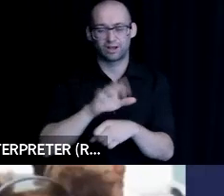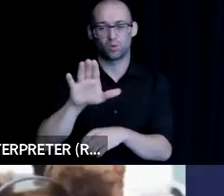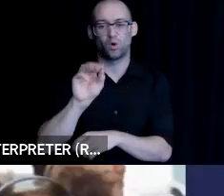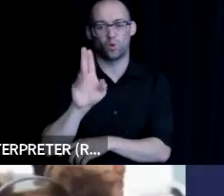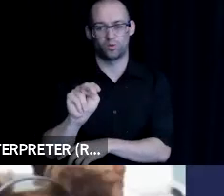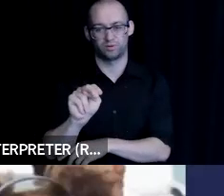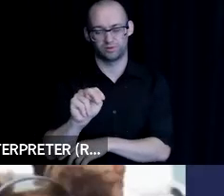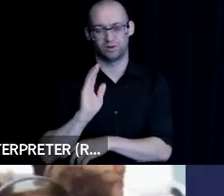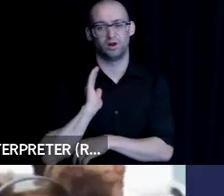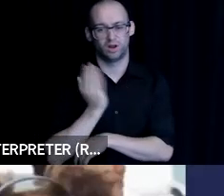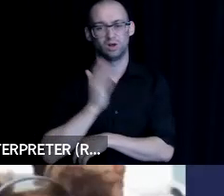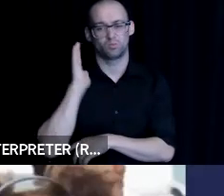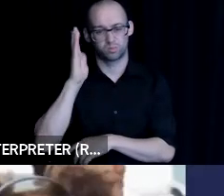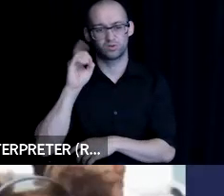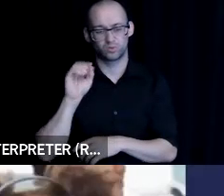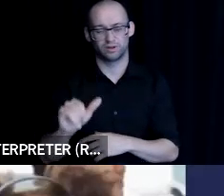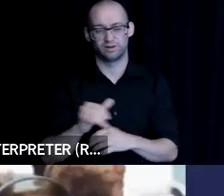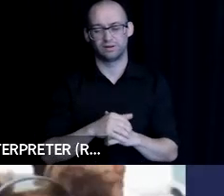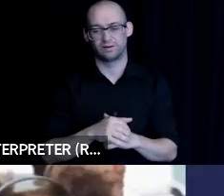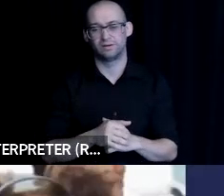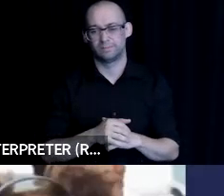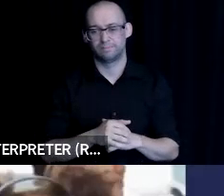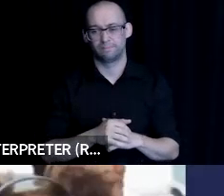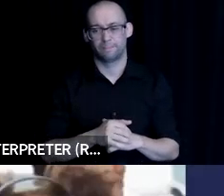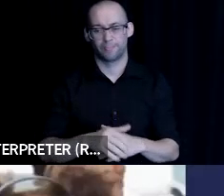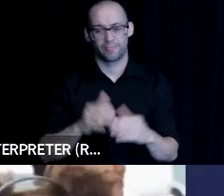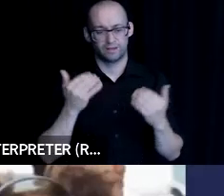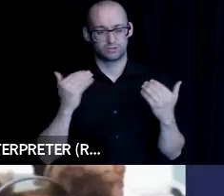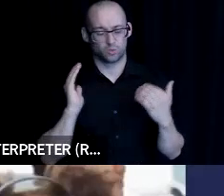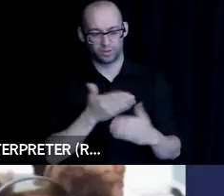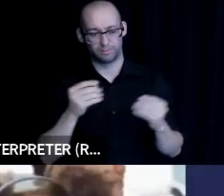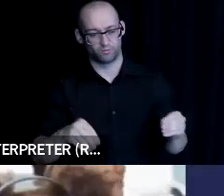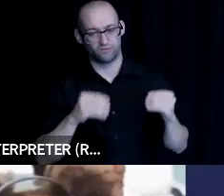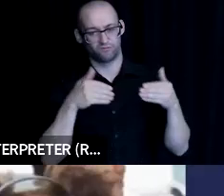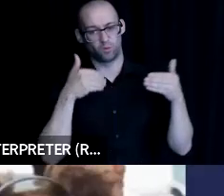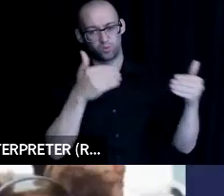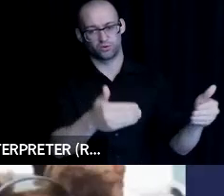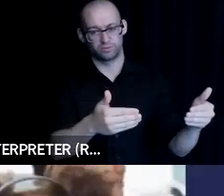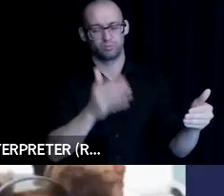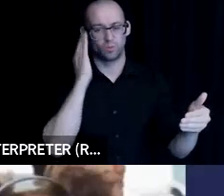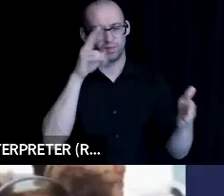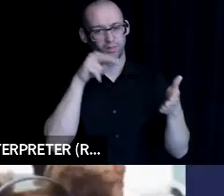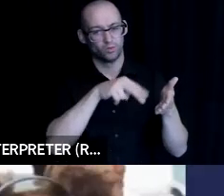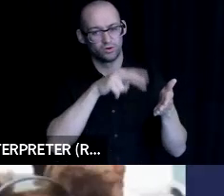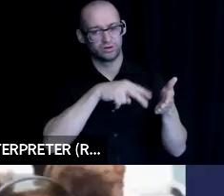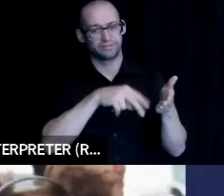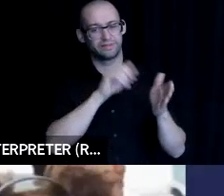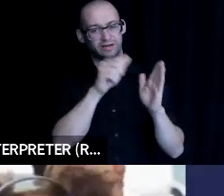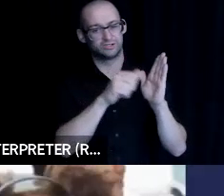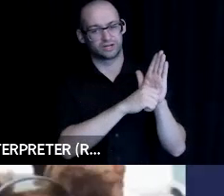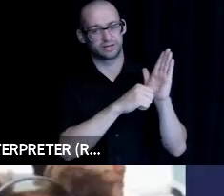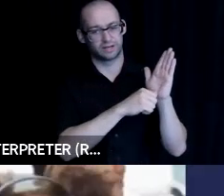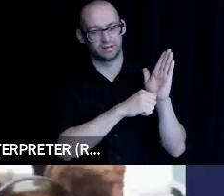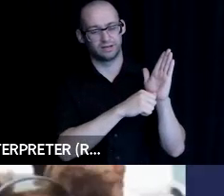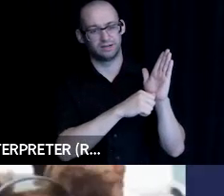you. And as we move forward, well, let's just take a look at the agenda. Melanie, if we can go to the next slide, please.